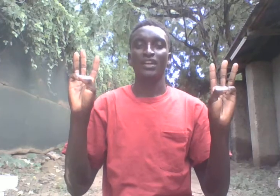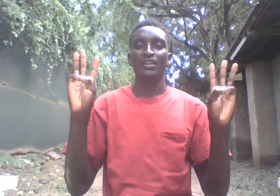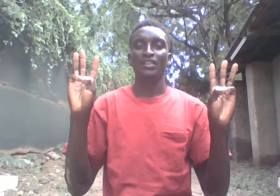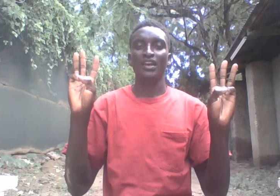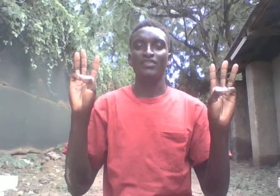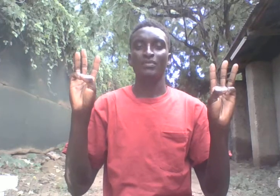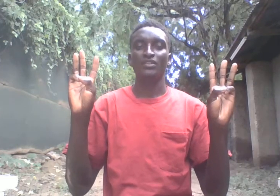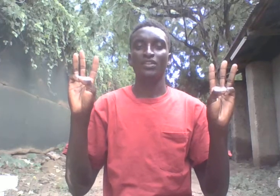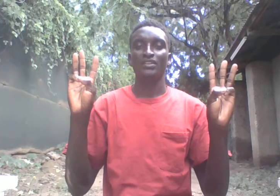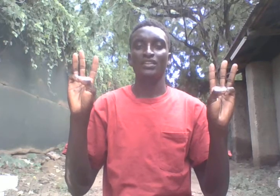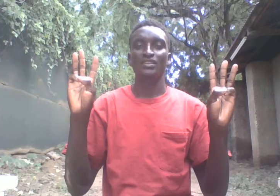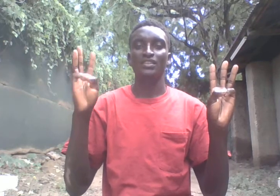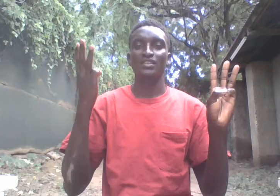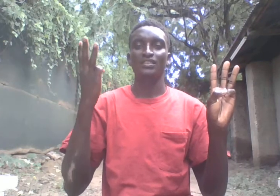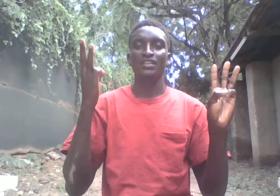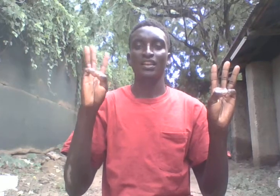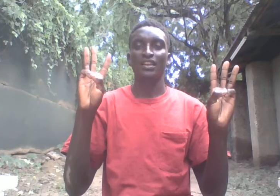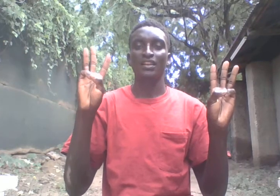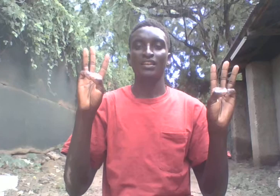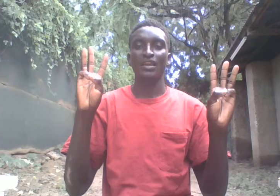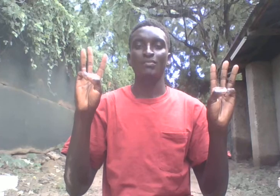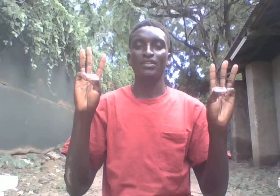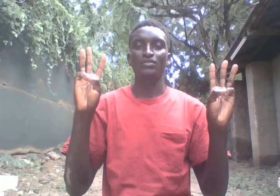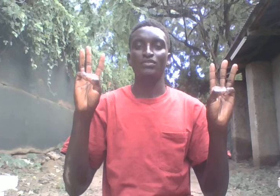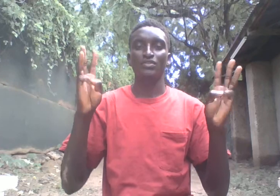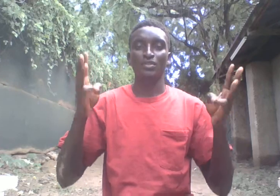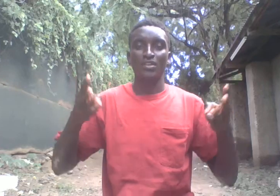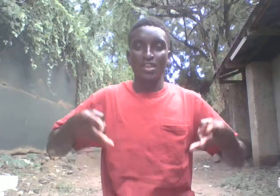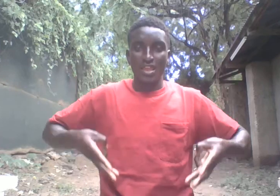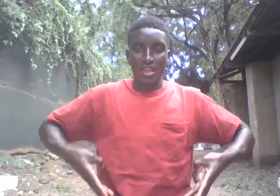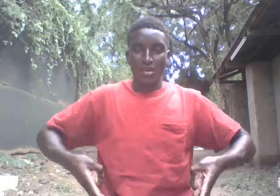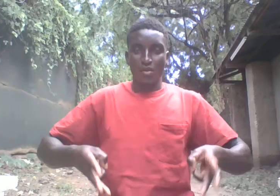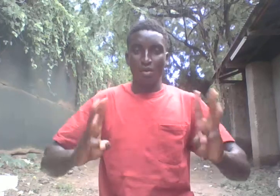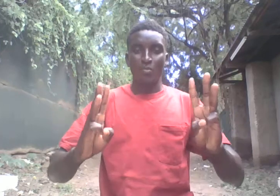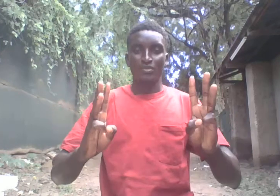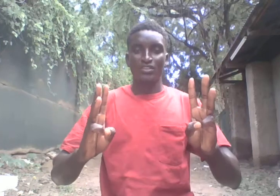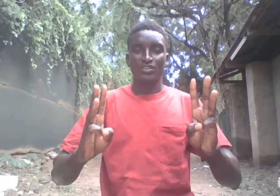the alphabetical letters, this is W. So opportunity.